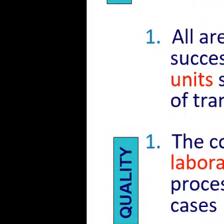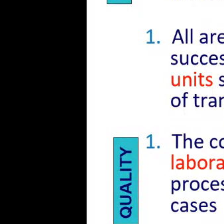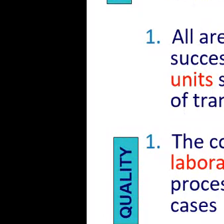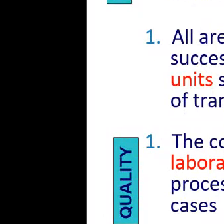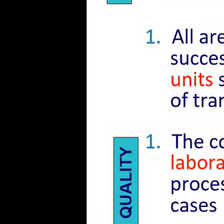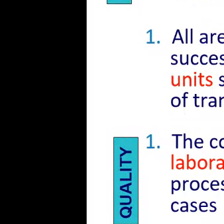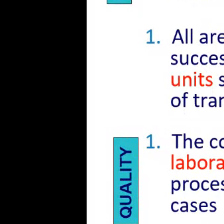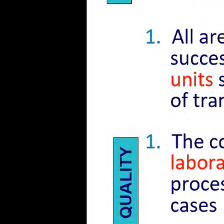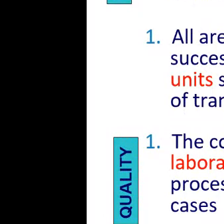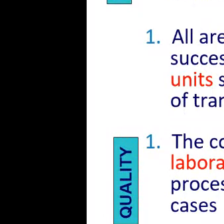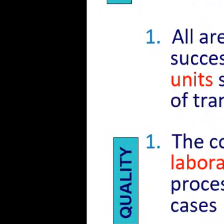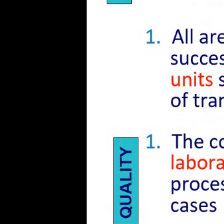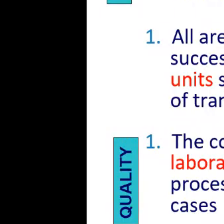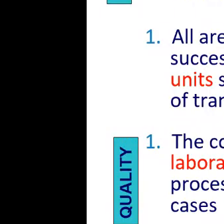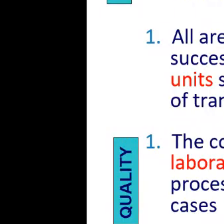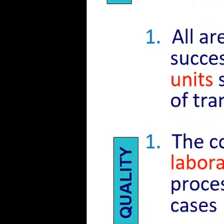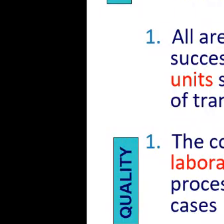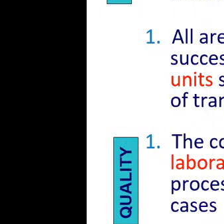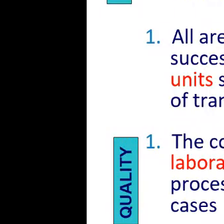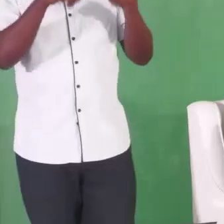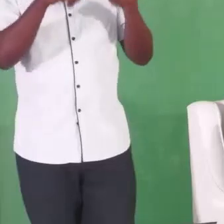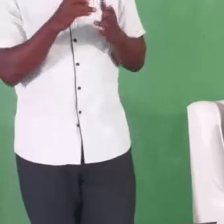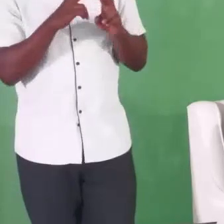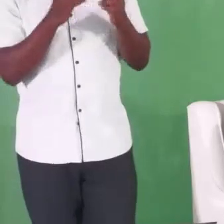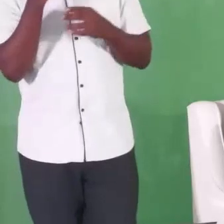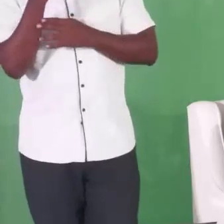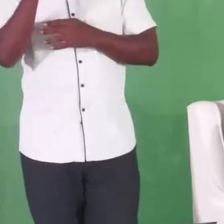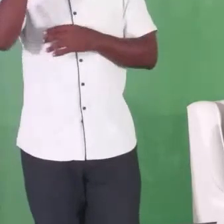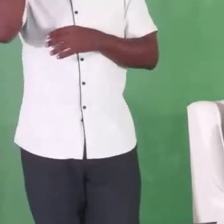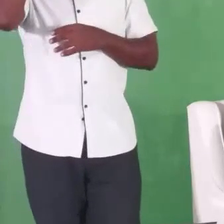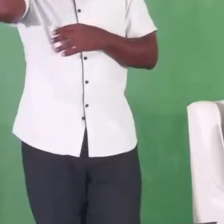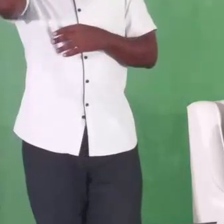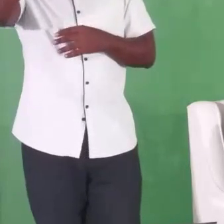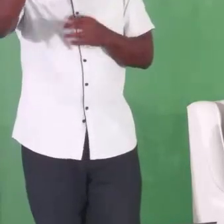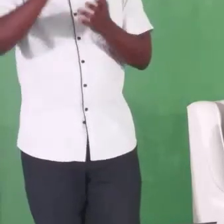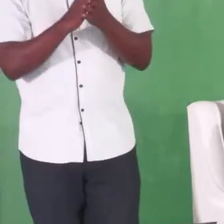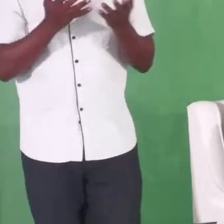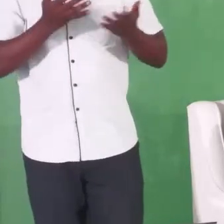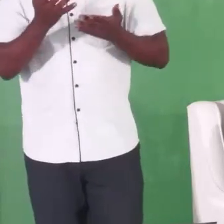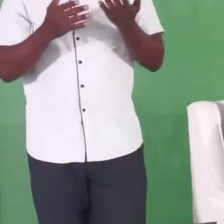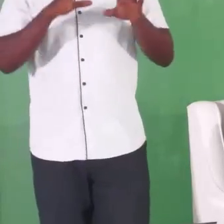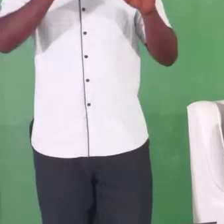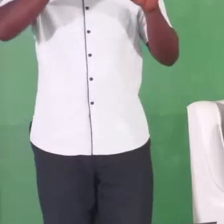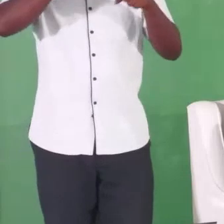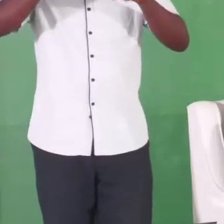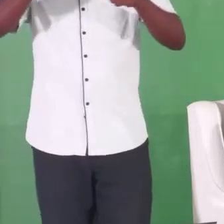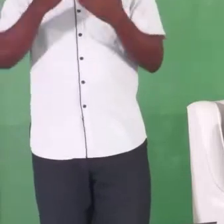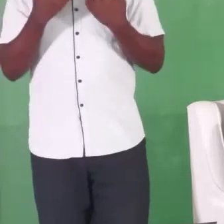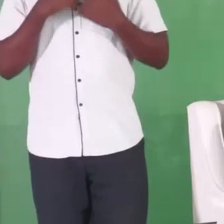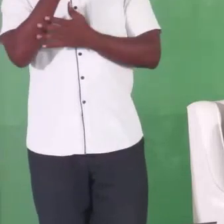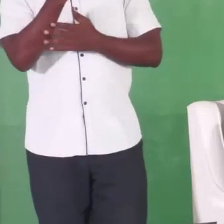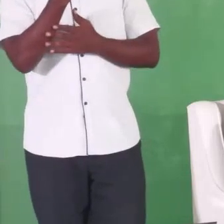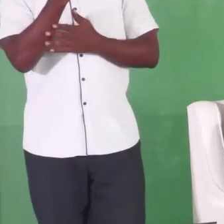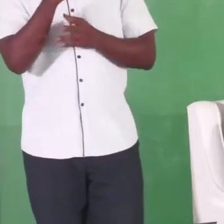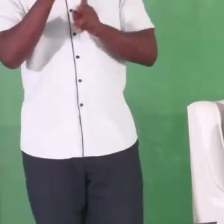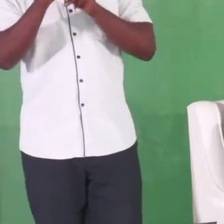our region. And we are going to be looking at innovations for service delivery. And we have 3 panelists